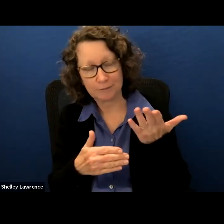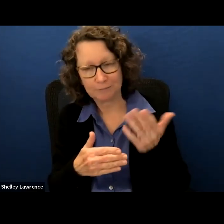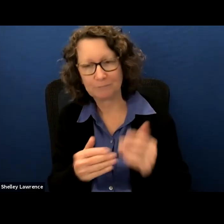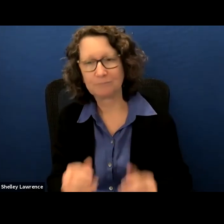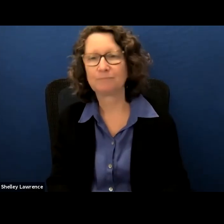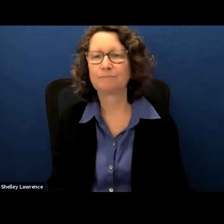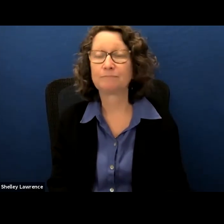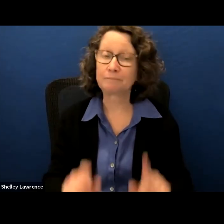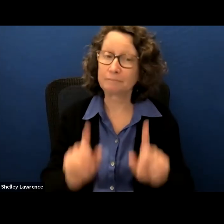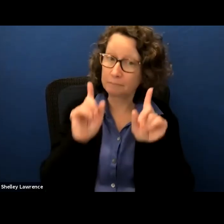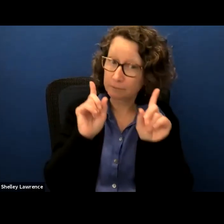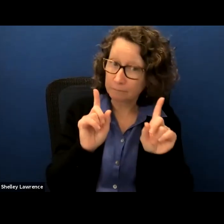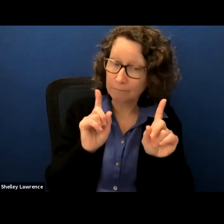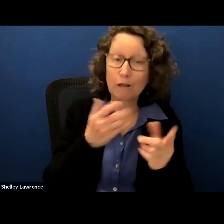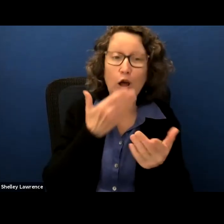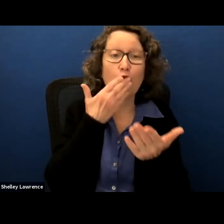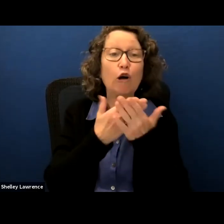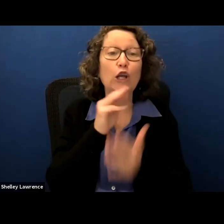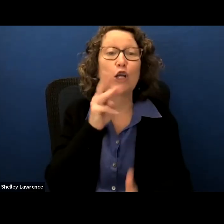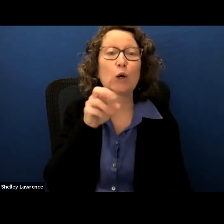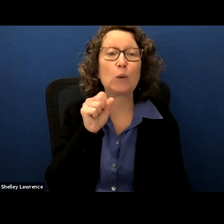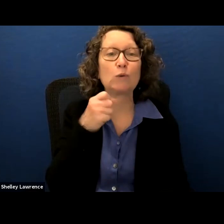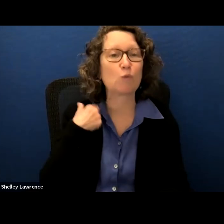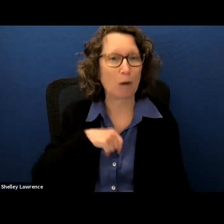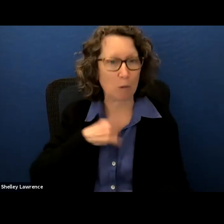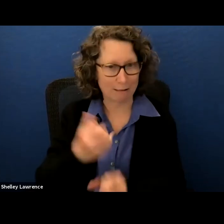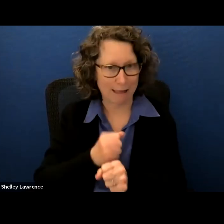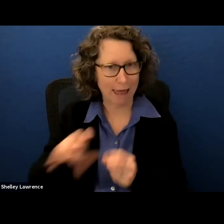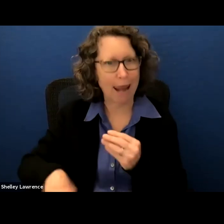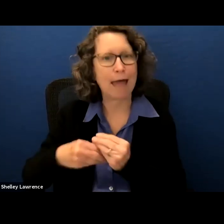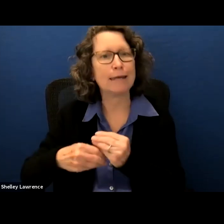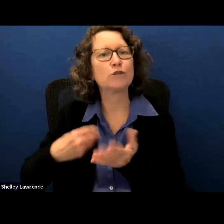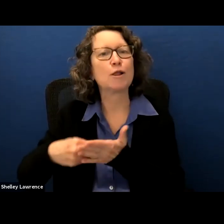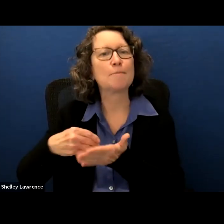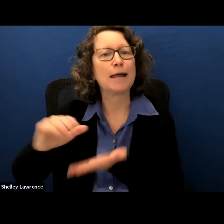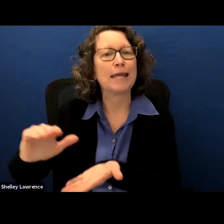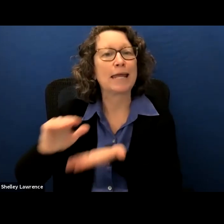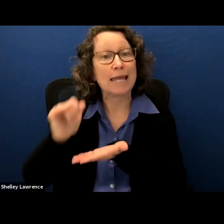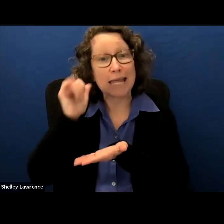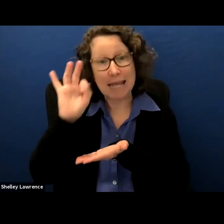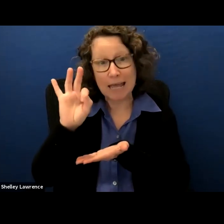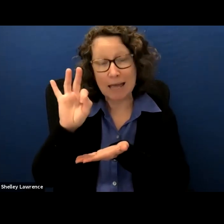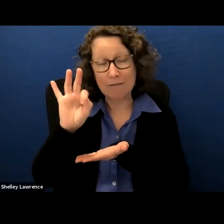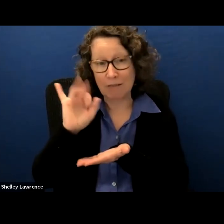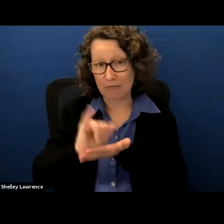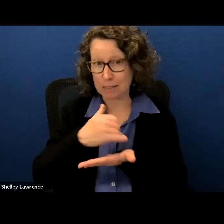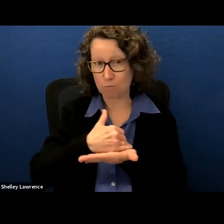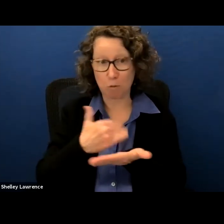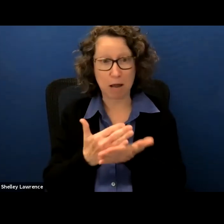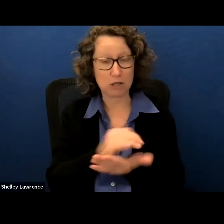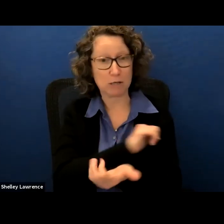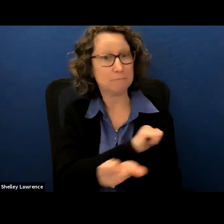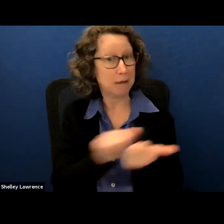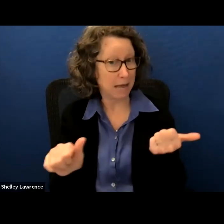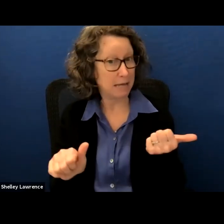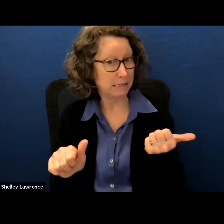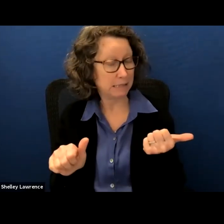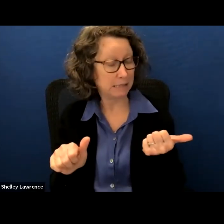Okay, but the good news is we are going to get some additional funding if this proposed budget comes to